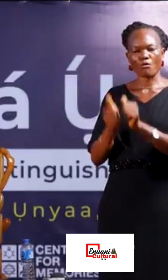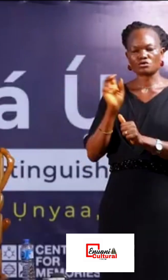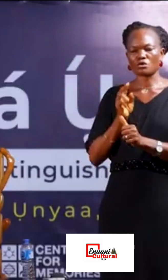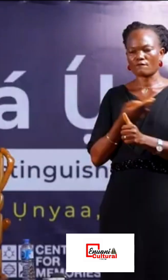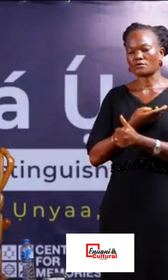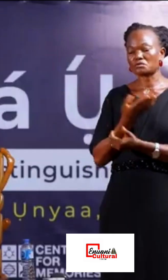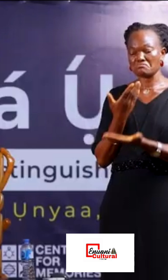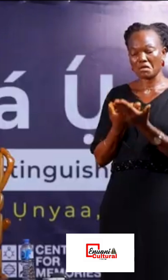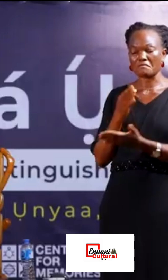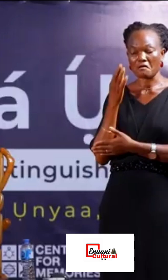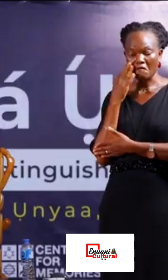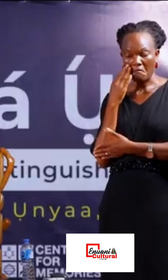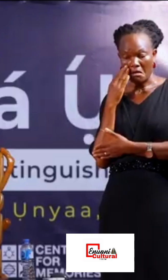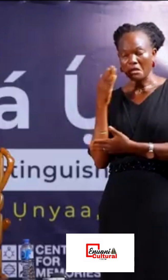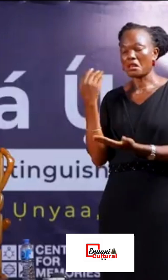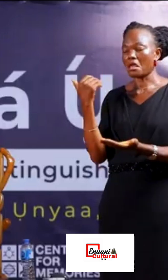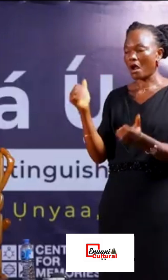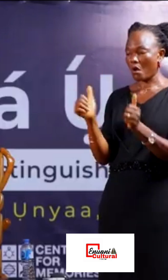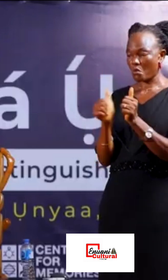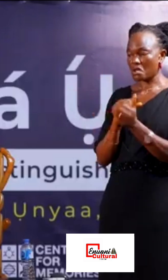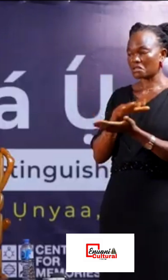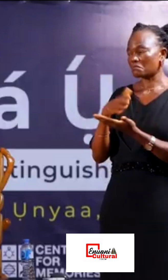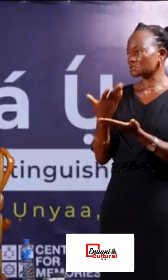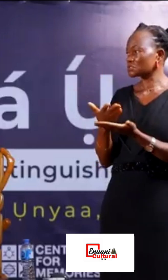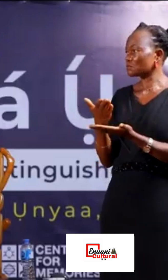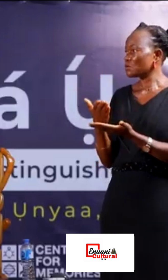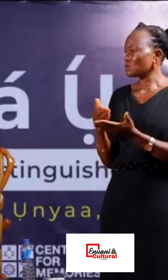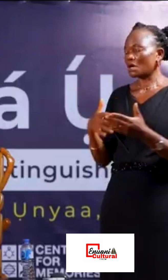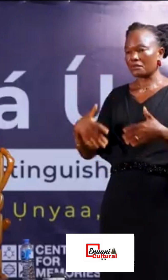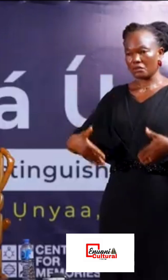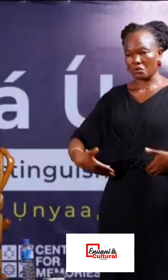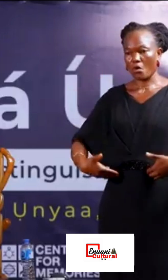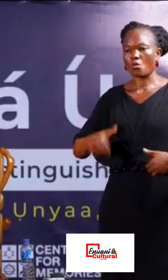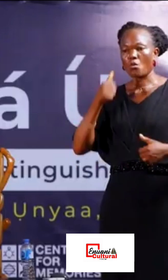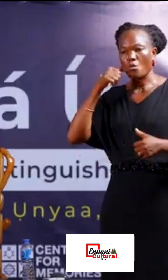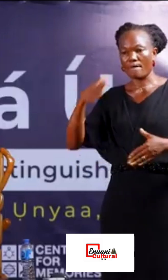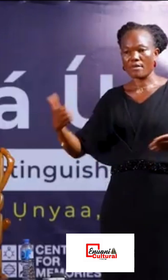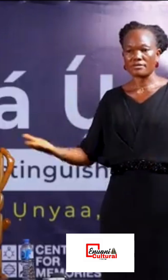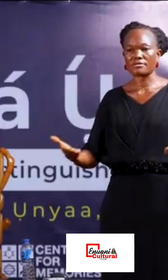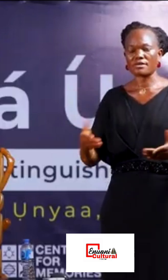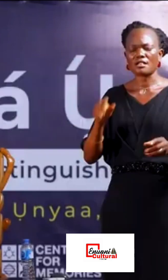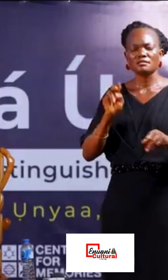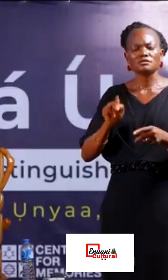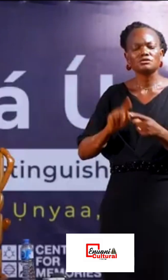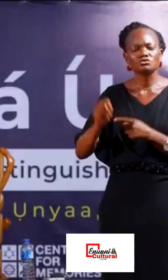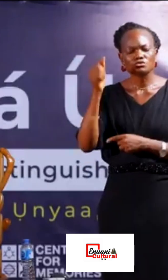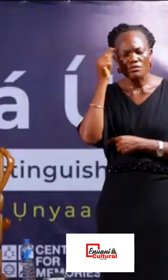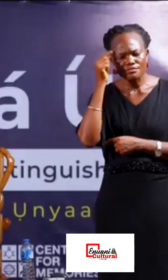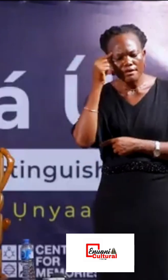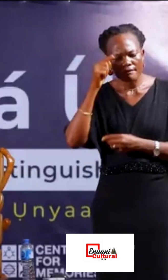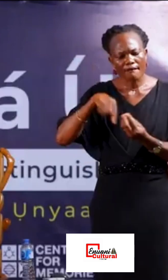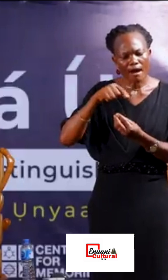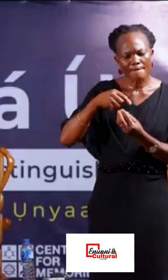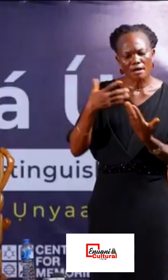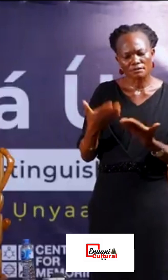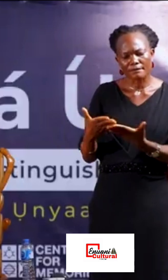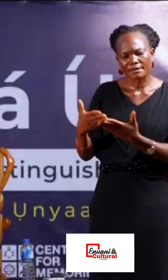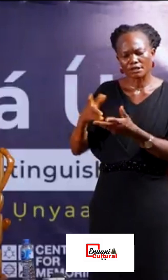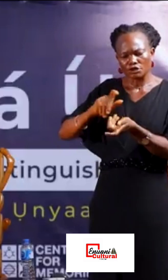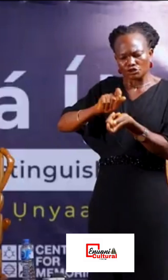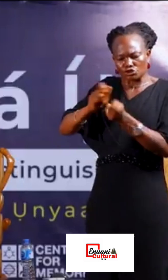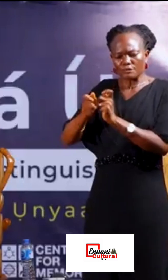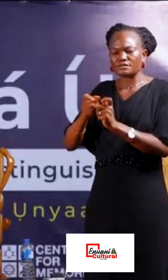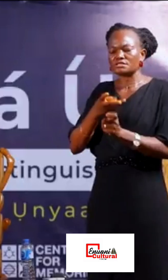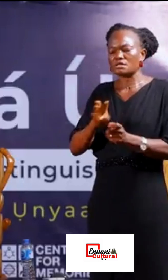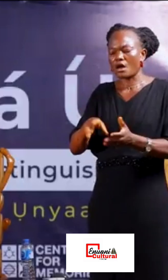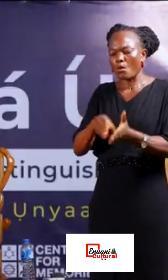may be familiar with, and maybe some of the young women here need to think about in terms of shaping their own